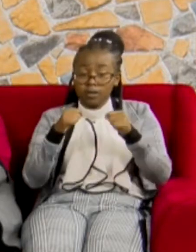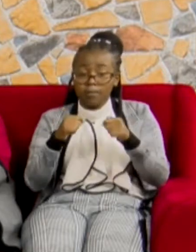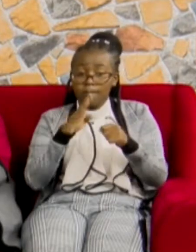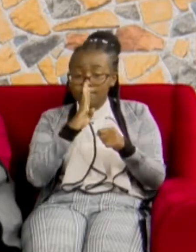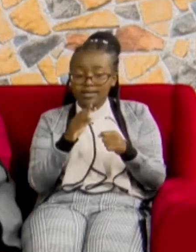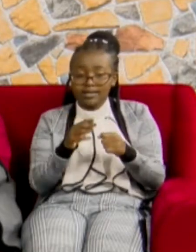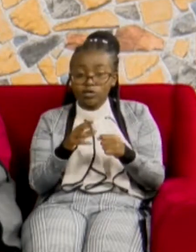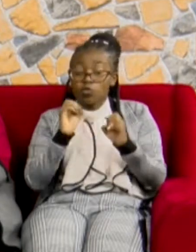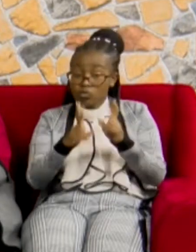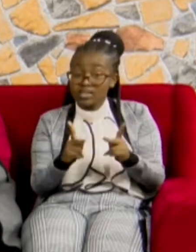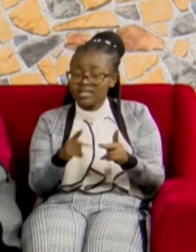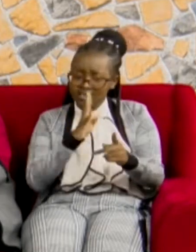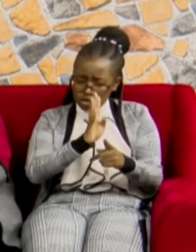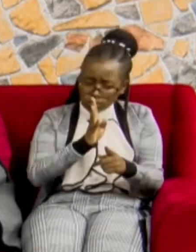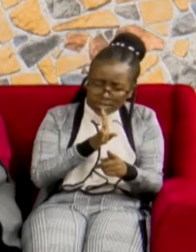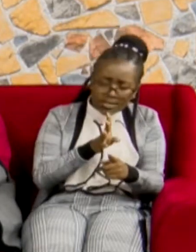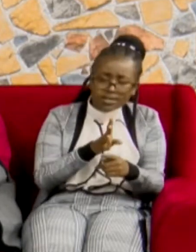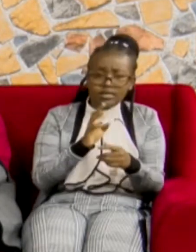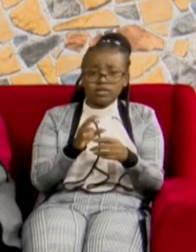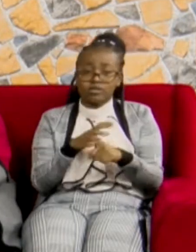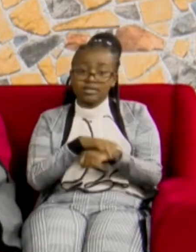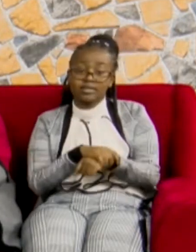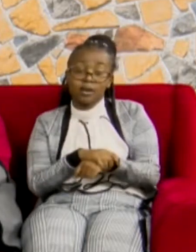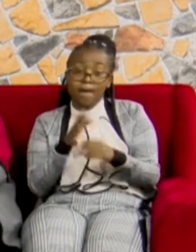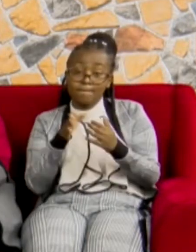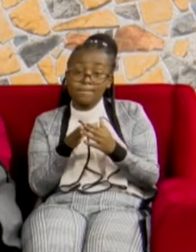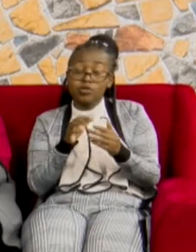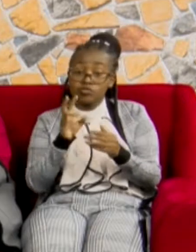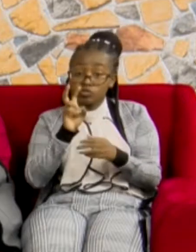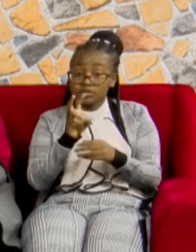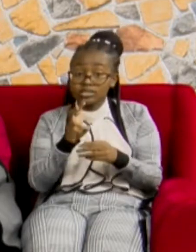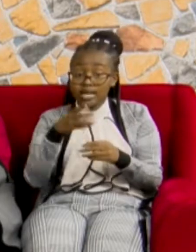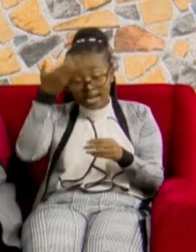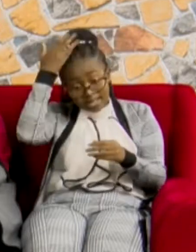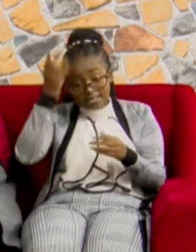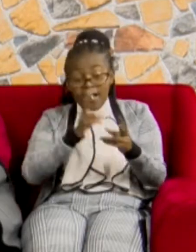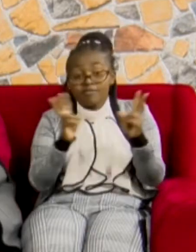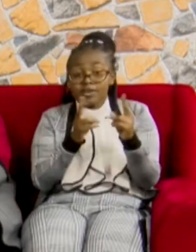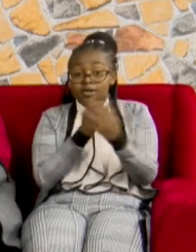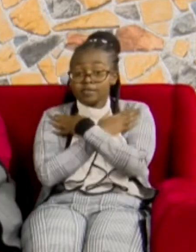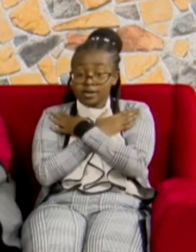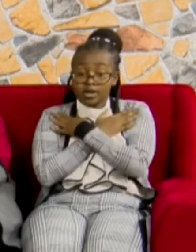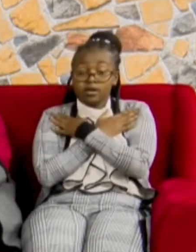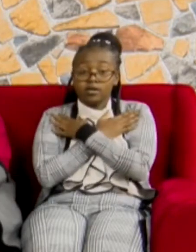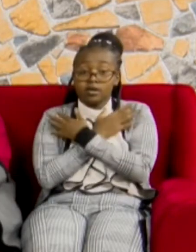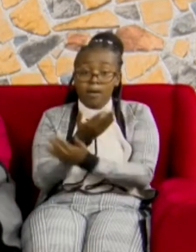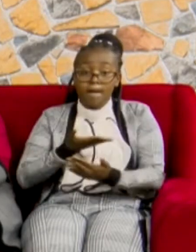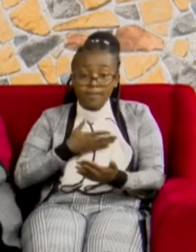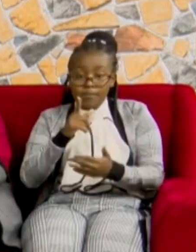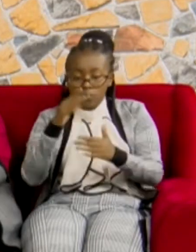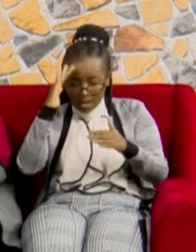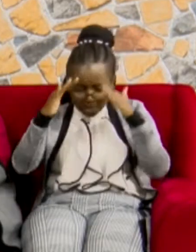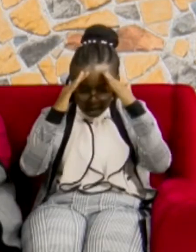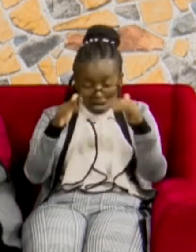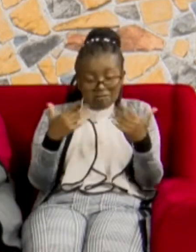like, okay, is he talking? Is he, because you can catch it. Because most, nurses are usually very friendly at that time. Like, oh baby, how are you? Give